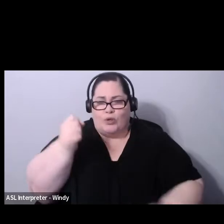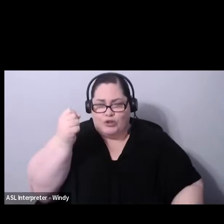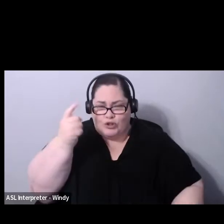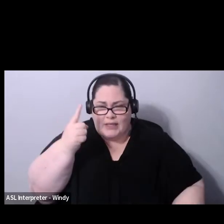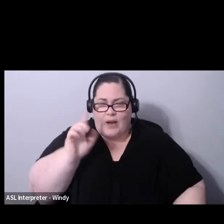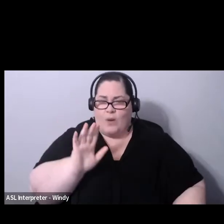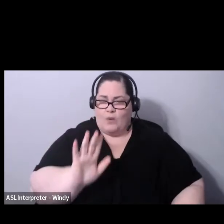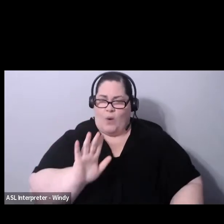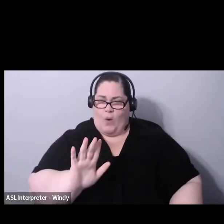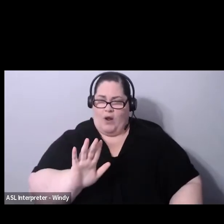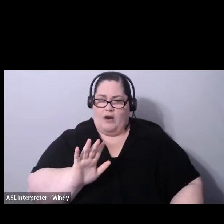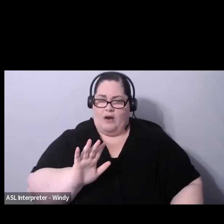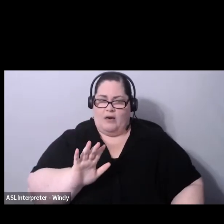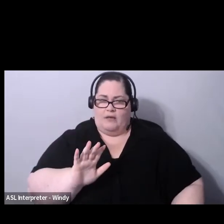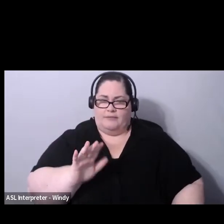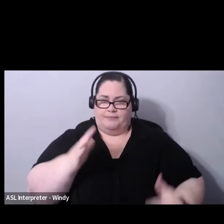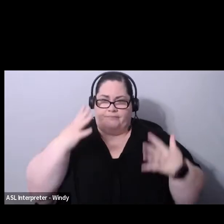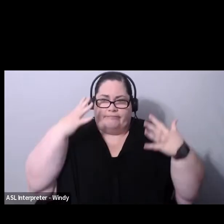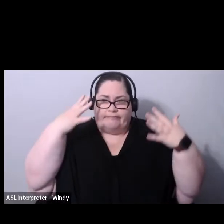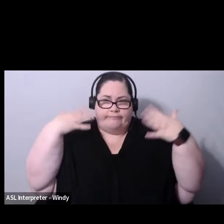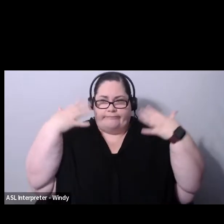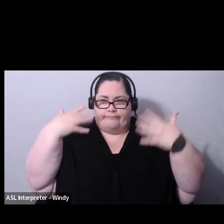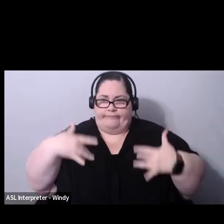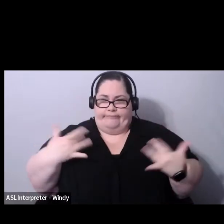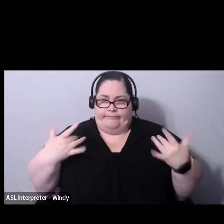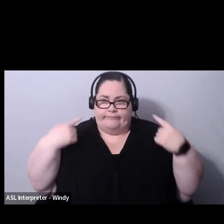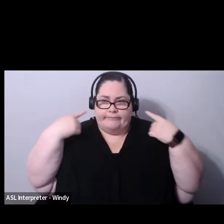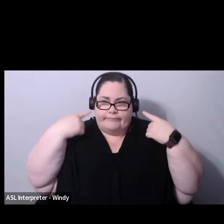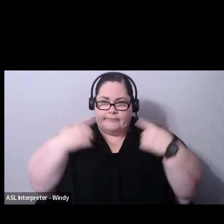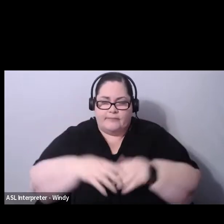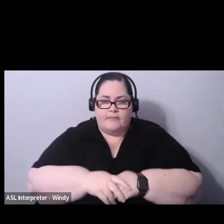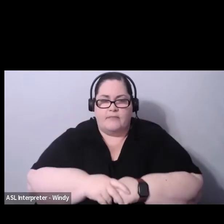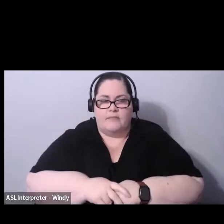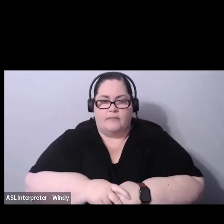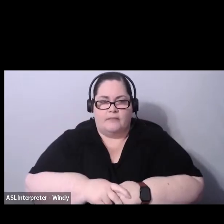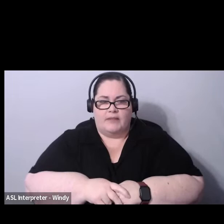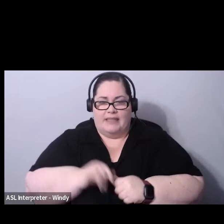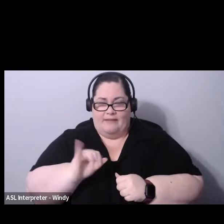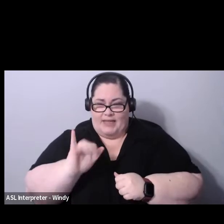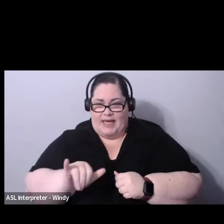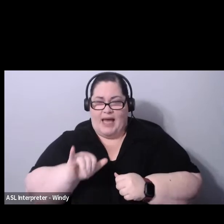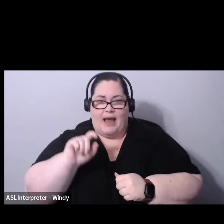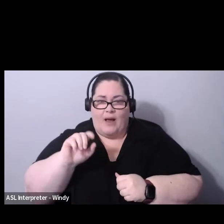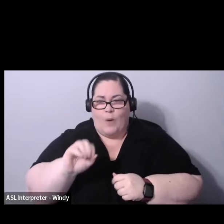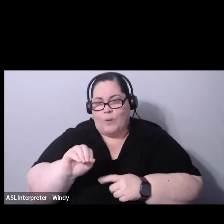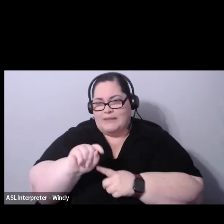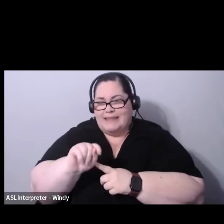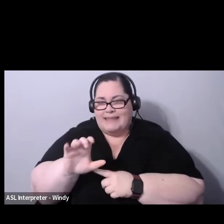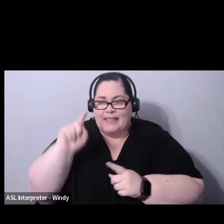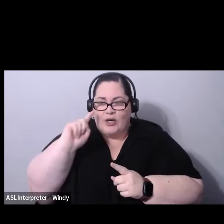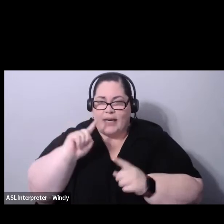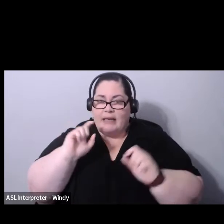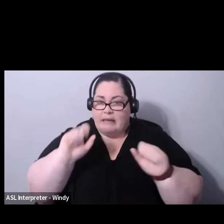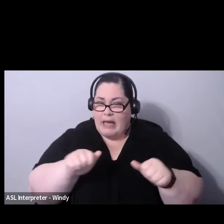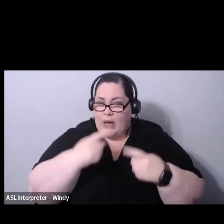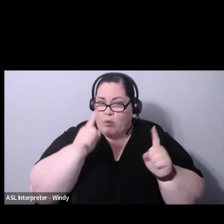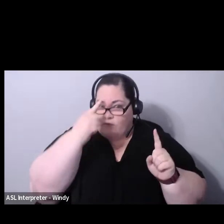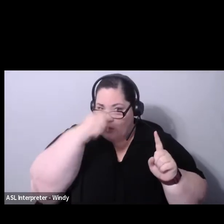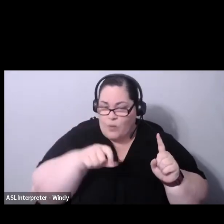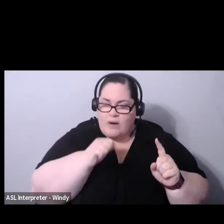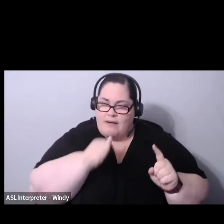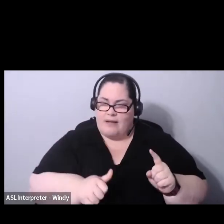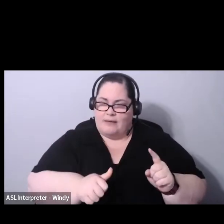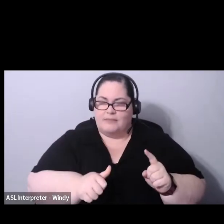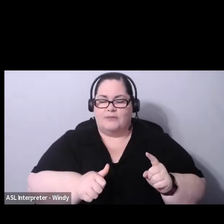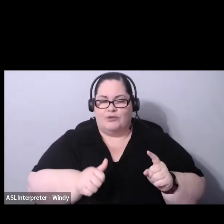understand what's going on, and if this is something that would be an option. And I just want to throw it out there to the rest